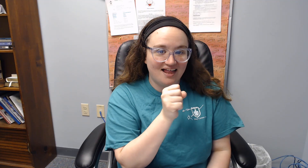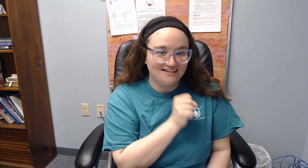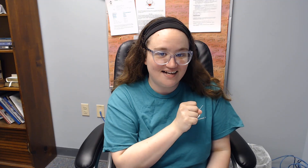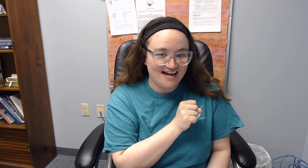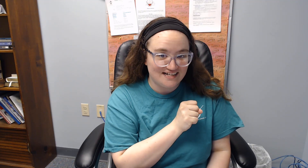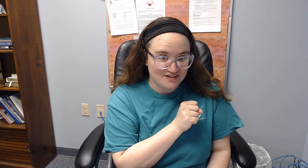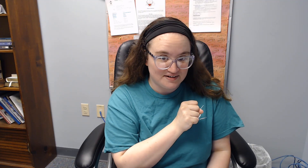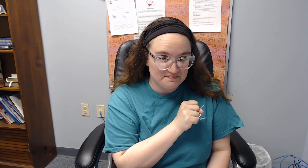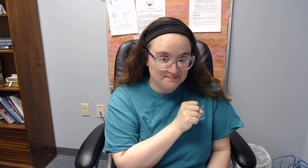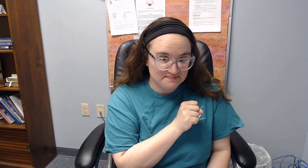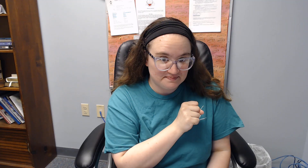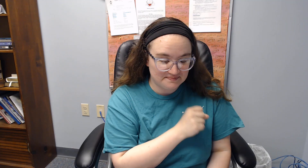Ice cream.